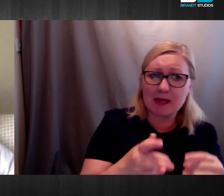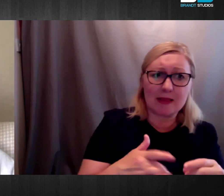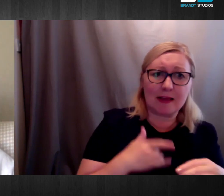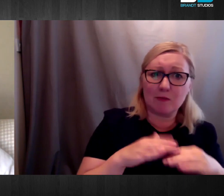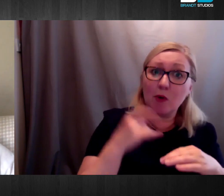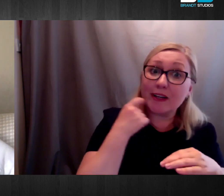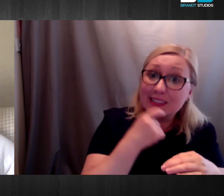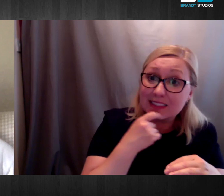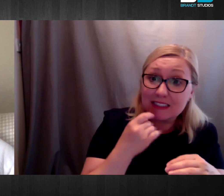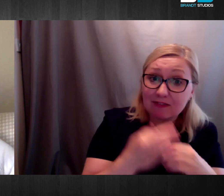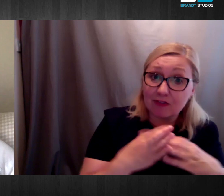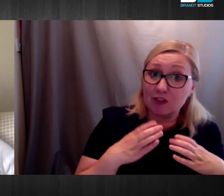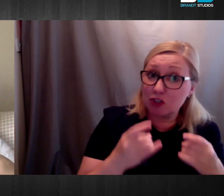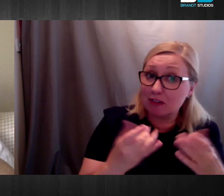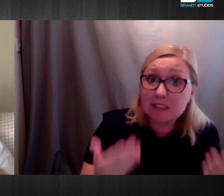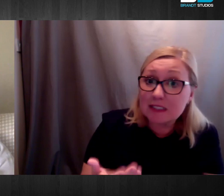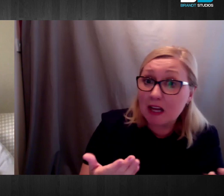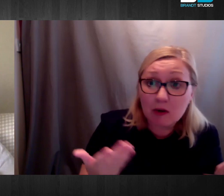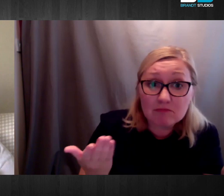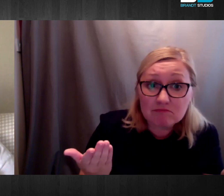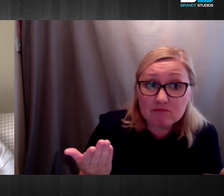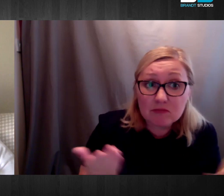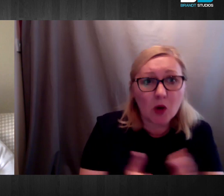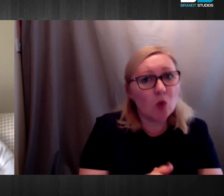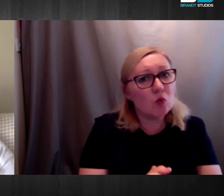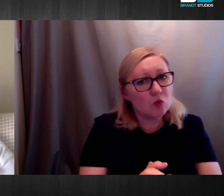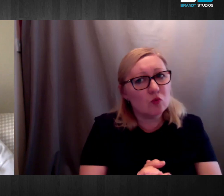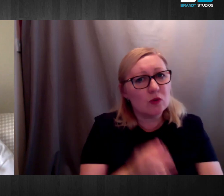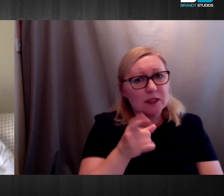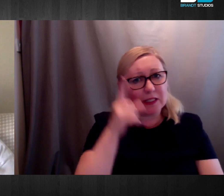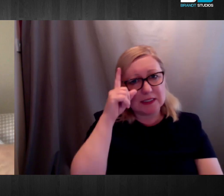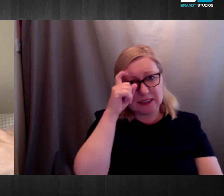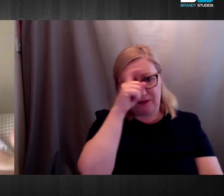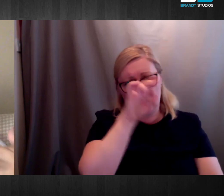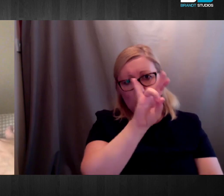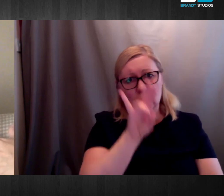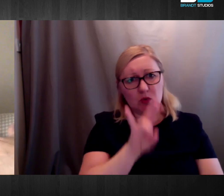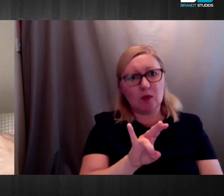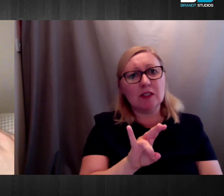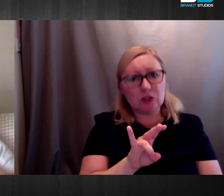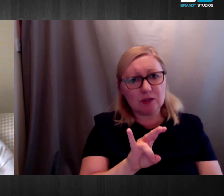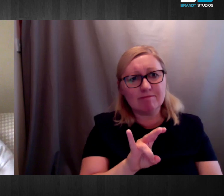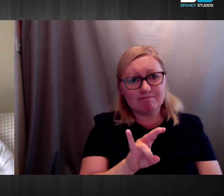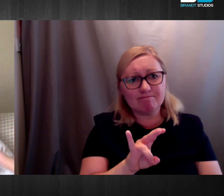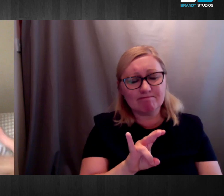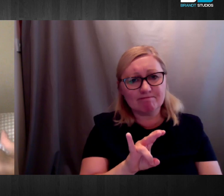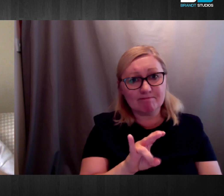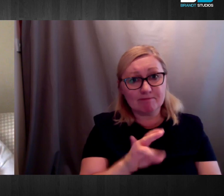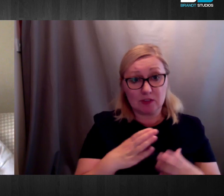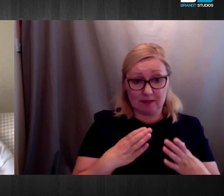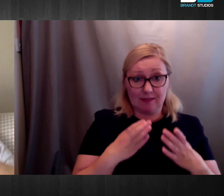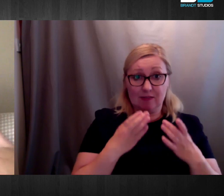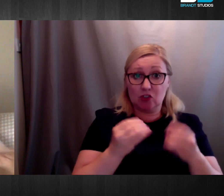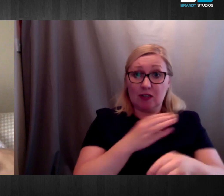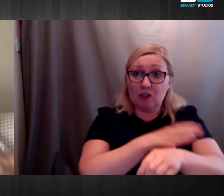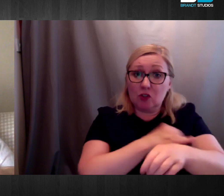Yeah, that's a difficult one, Adele. One of the things that the charities are doing at the moment, we've